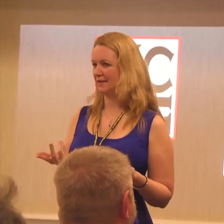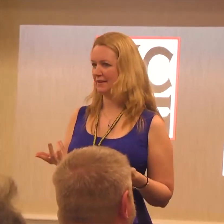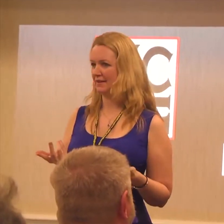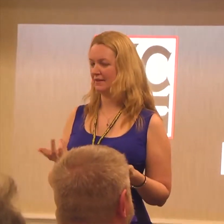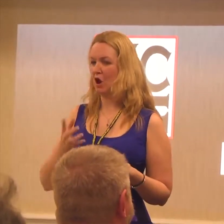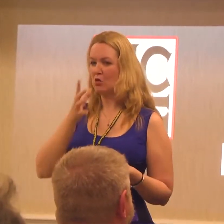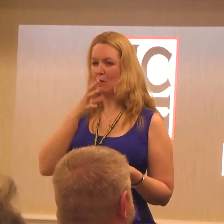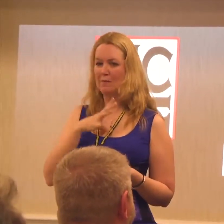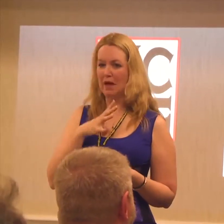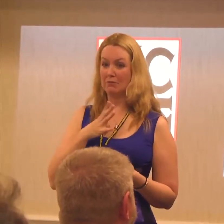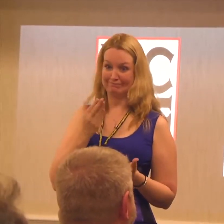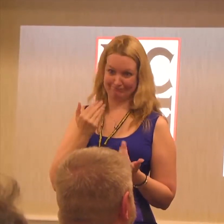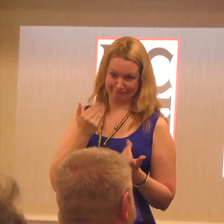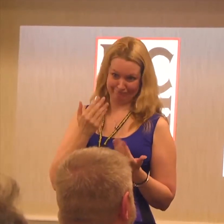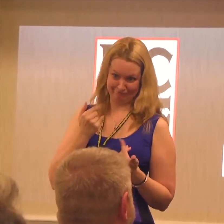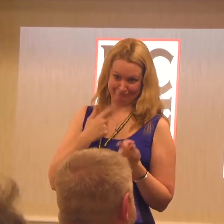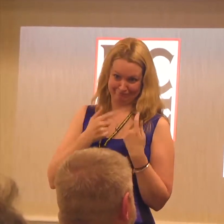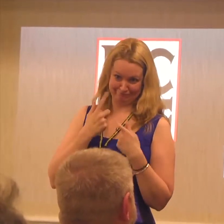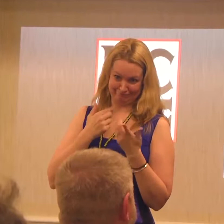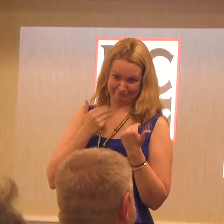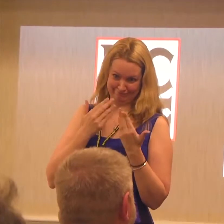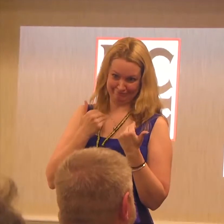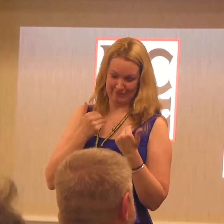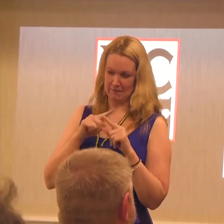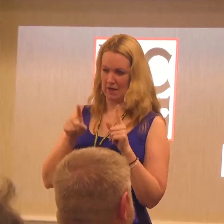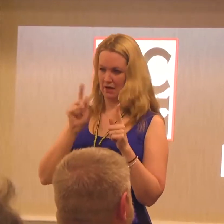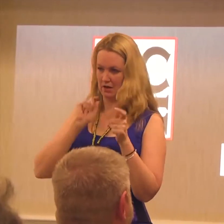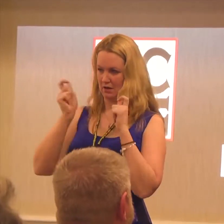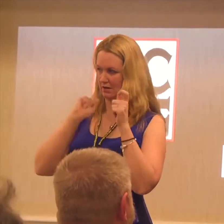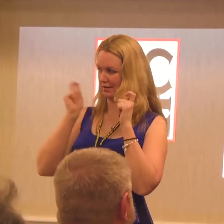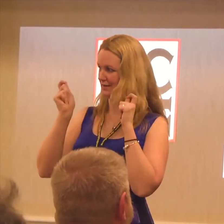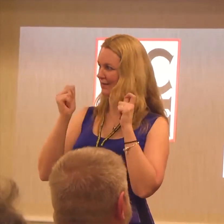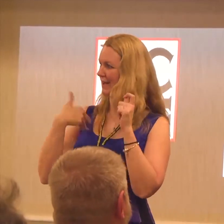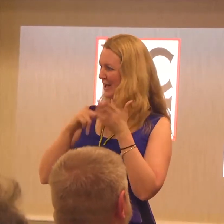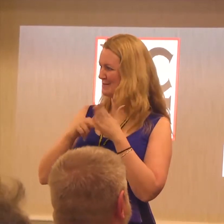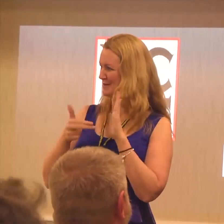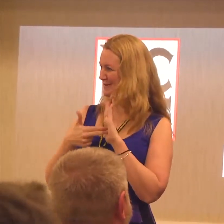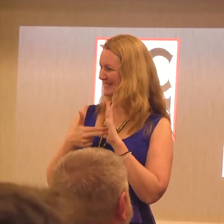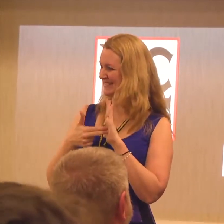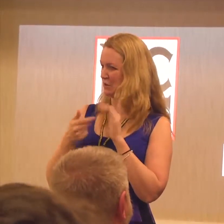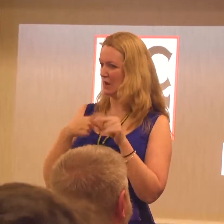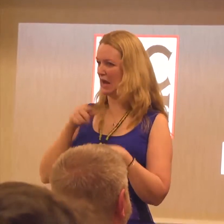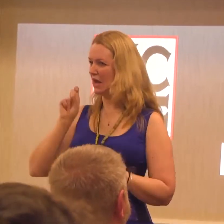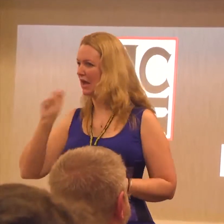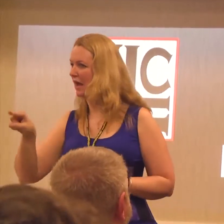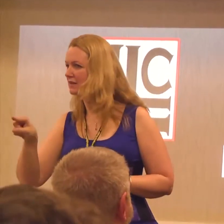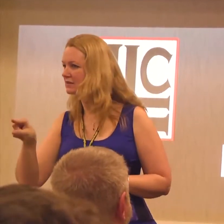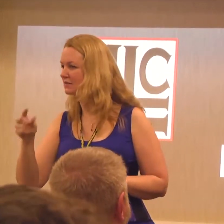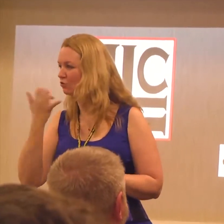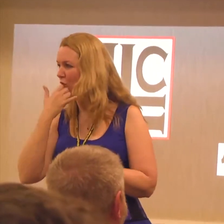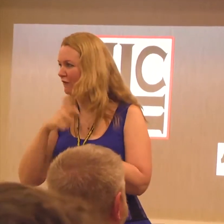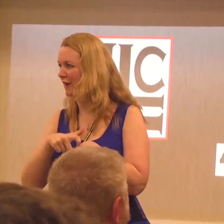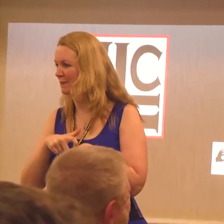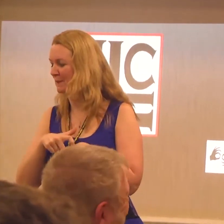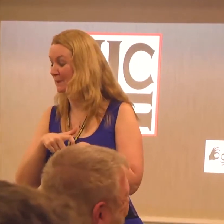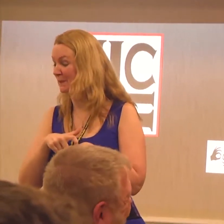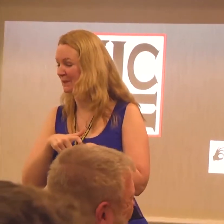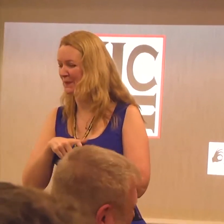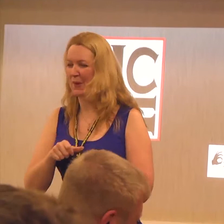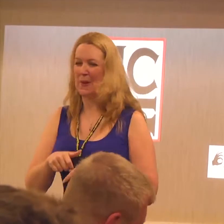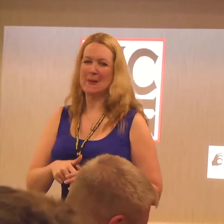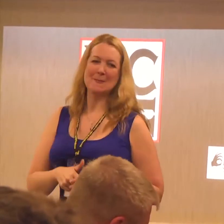The women never did, although their stern looks actually served a purpose when I asked questions at the wrong time.